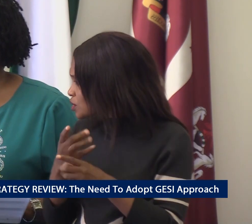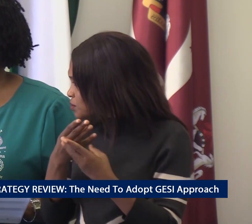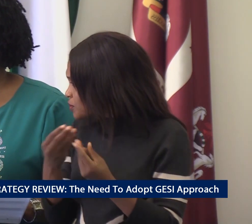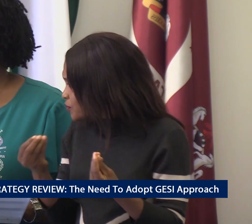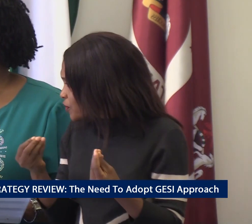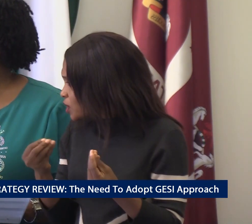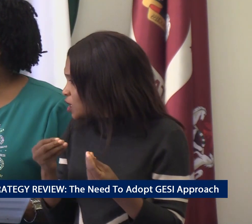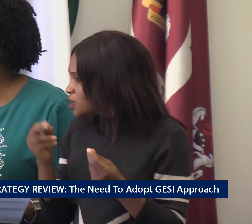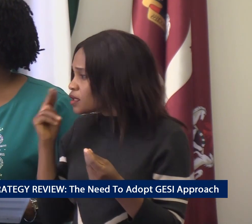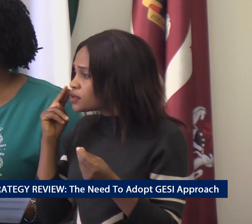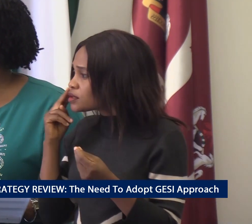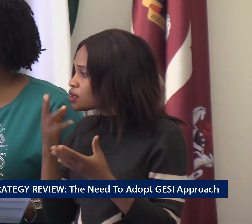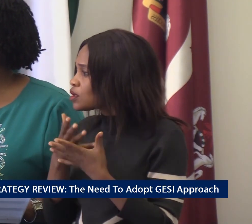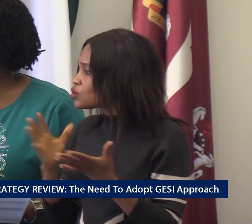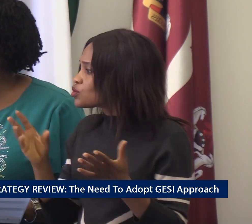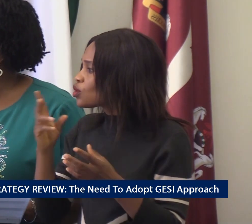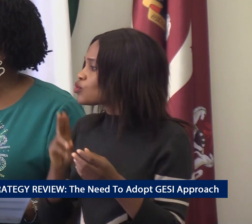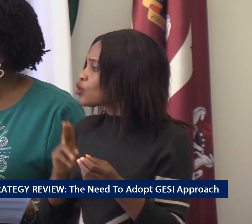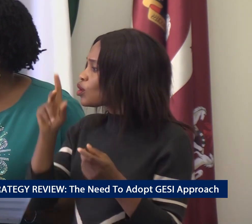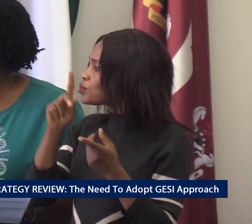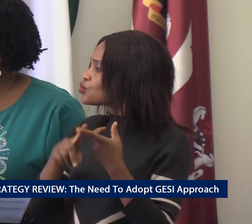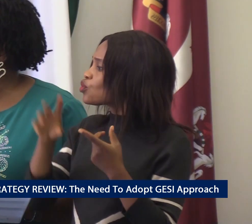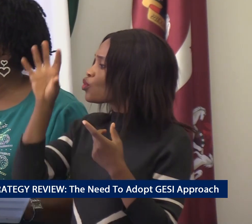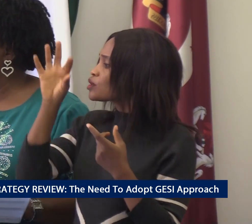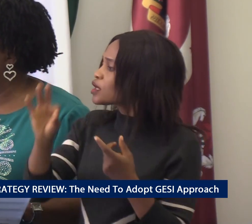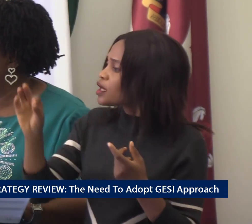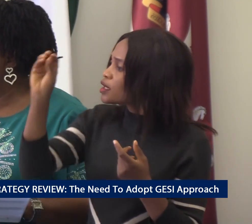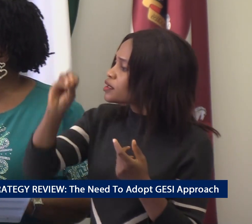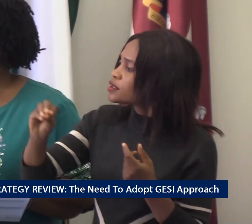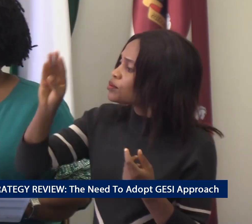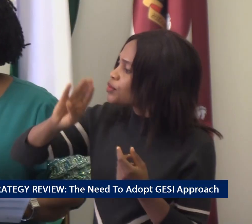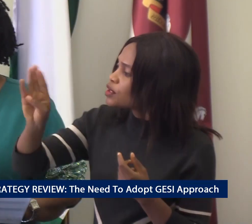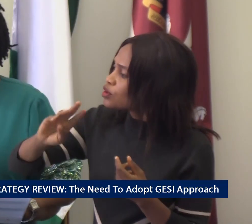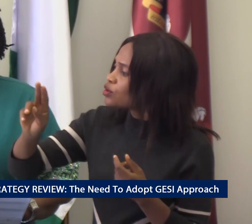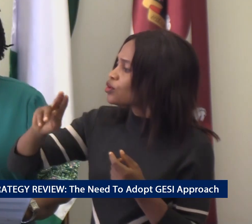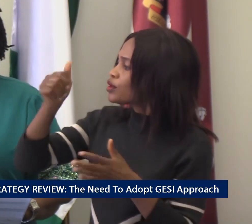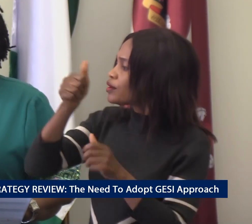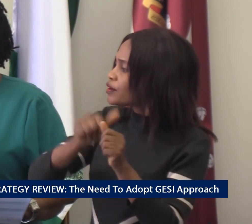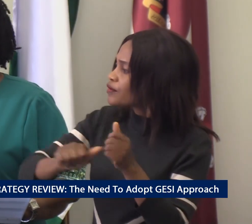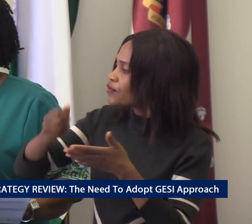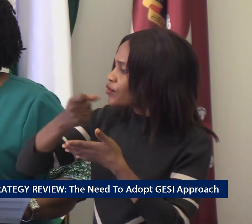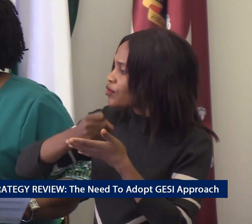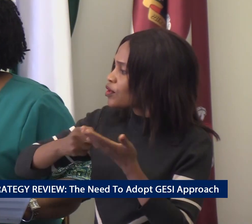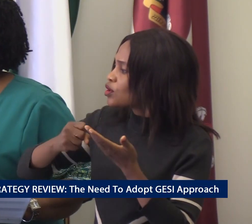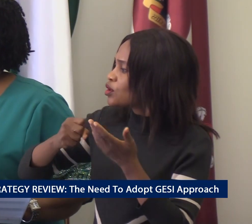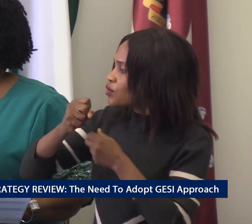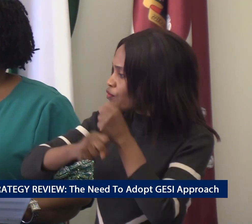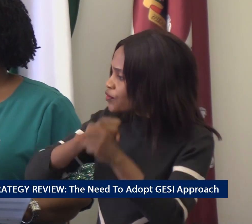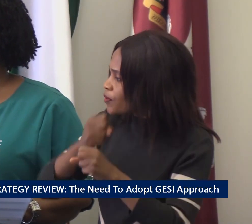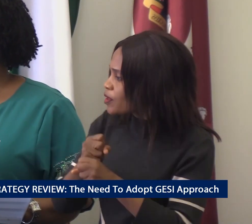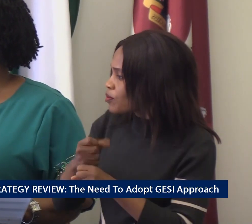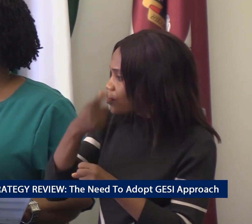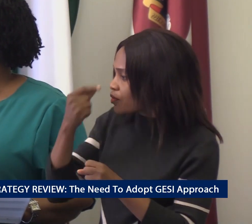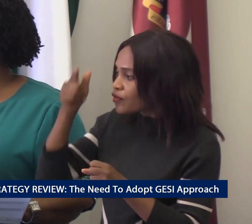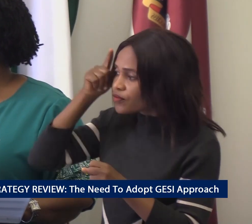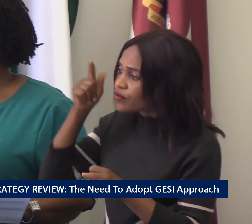Nigeria loses up to 90 billion annually due to gender inequality, which prevents women from contributing fully to